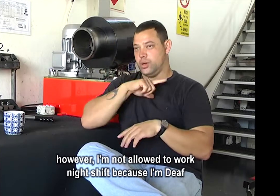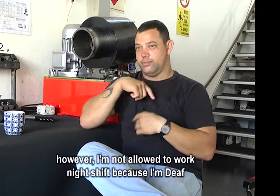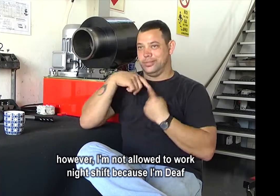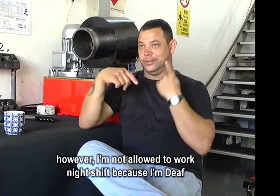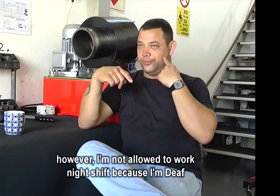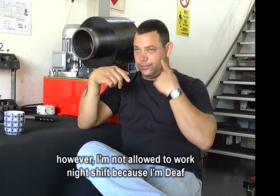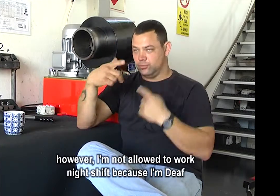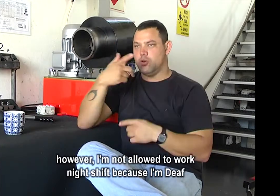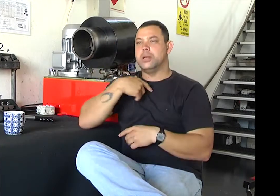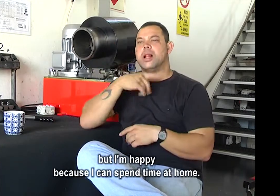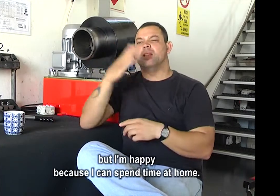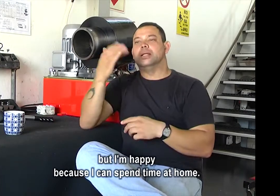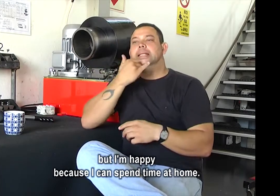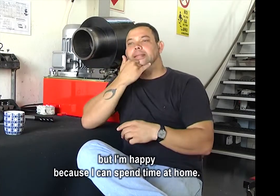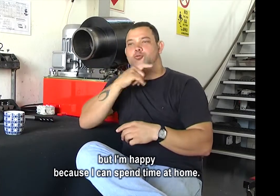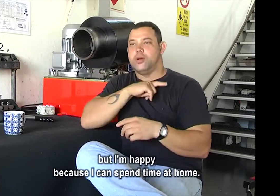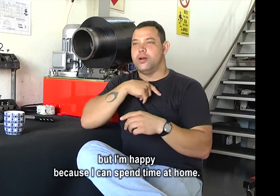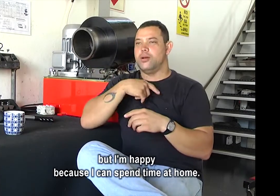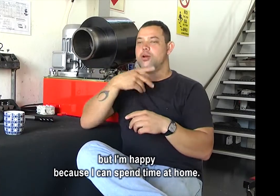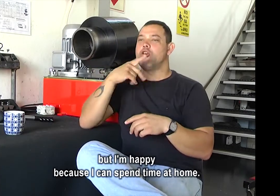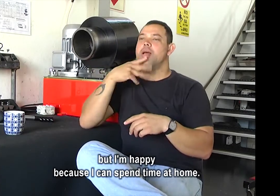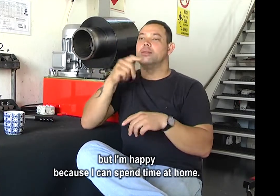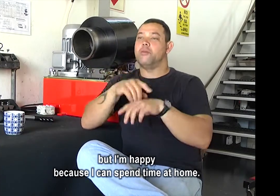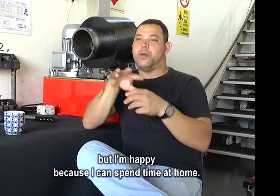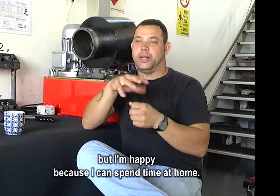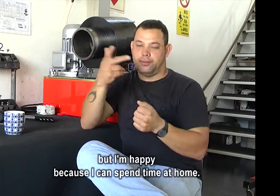but I'm happy because I can spend time at home.